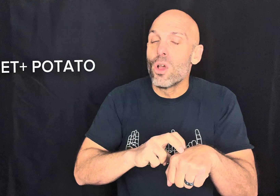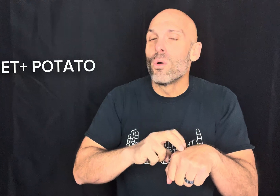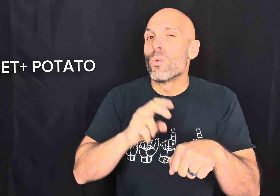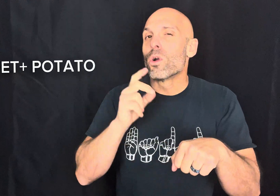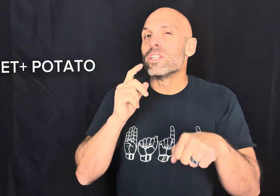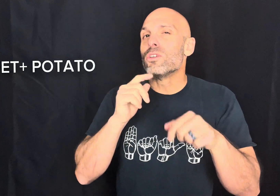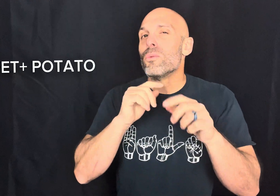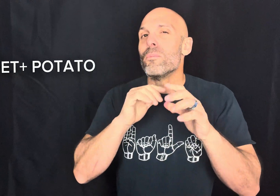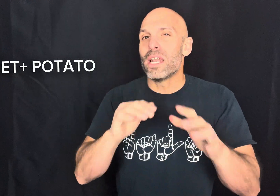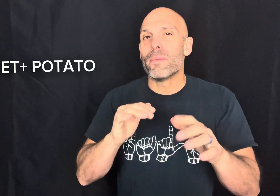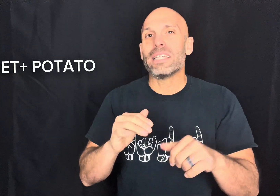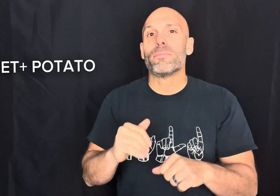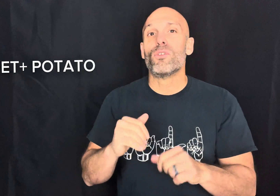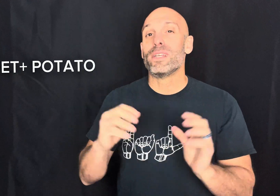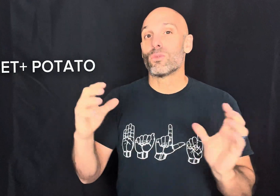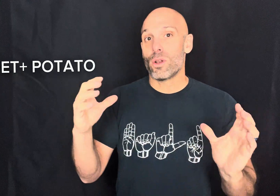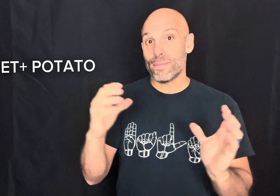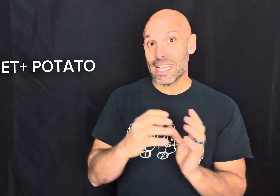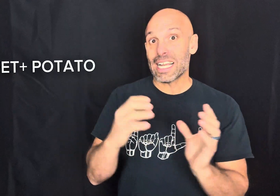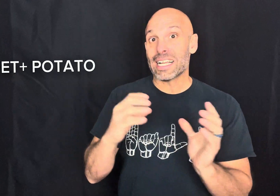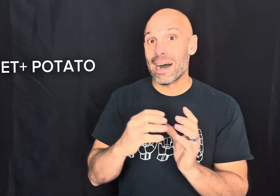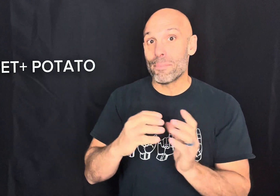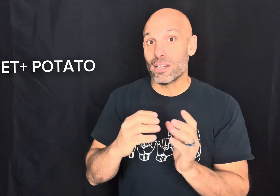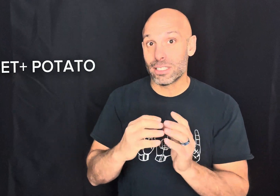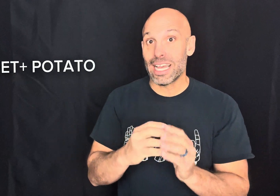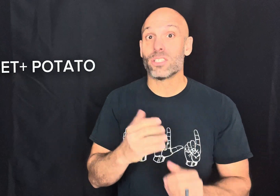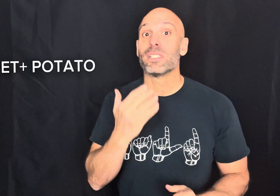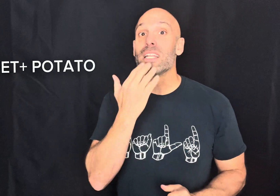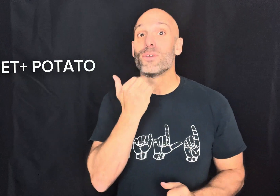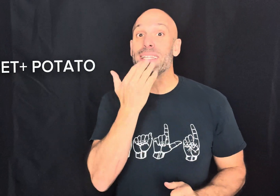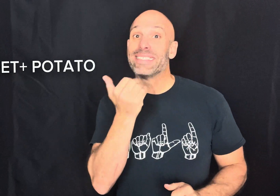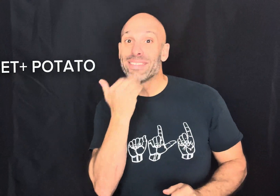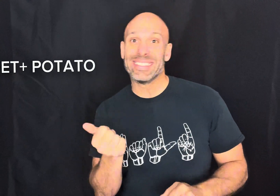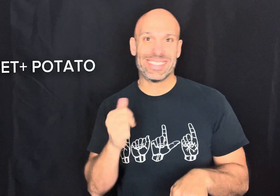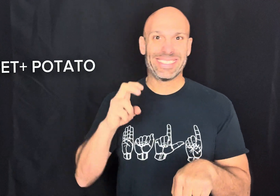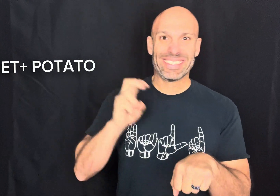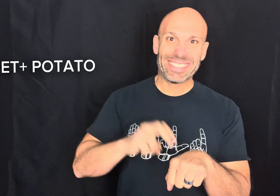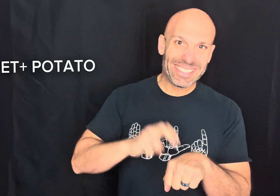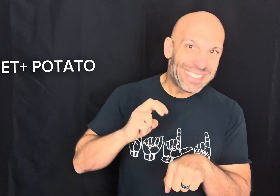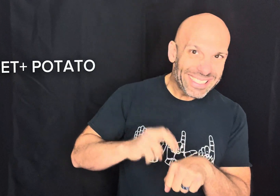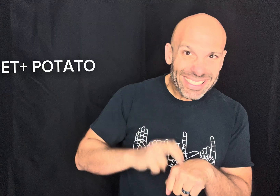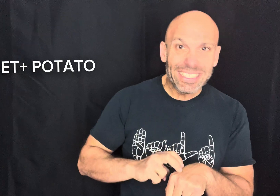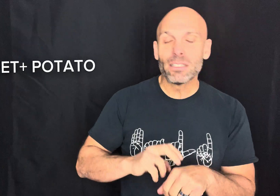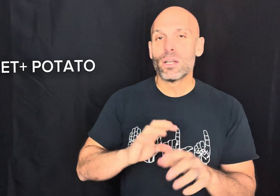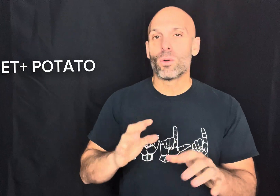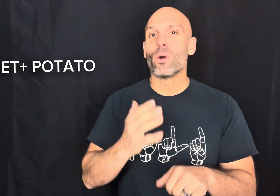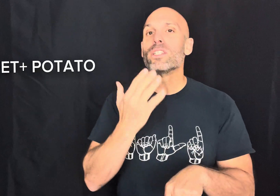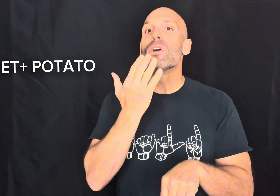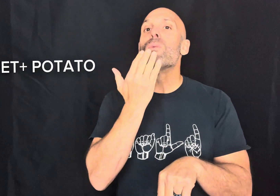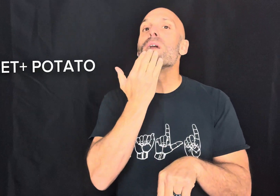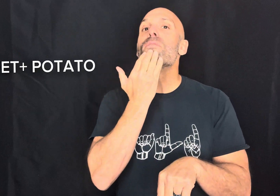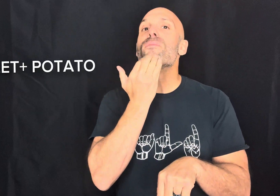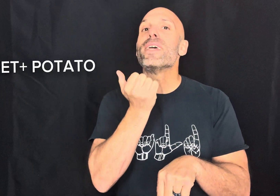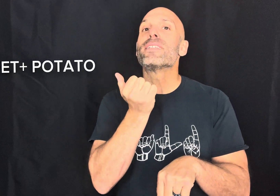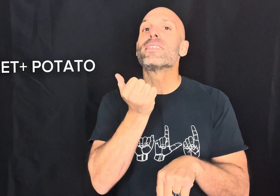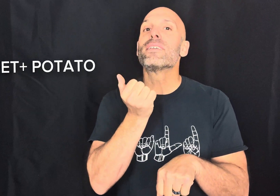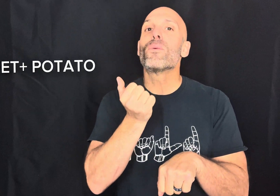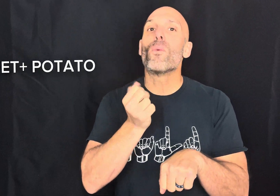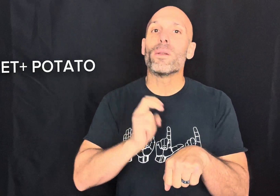we're going to minimize the movements when we make compound signs. So instead of doing, we're going to go one movement, one